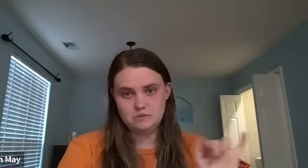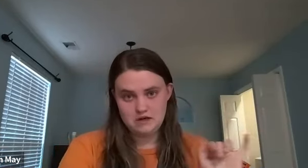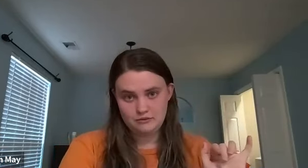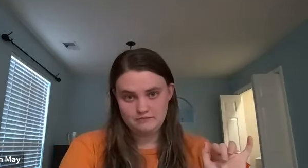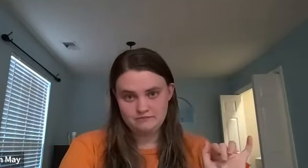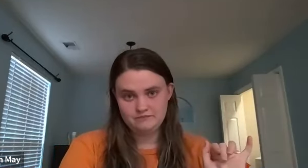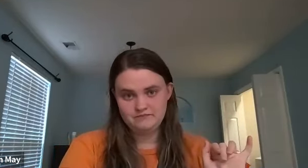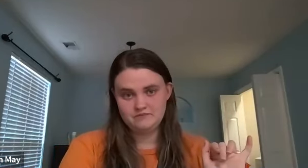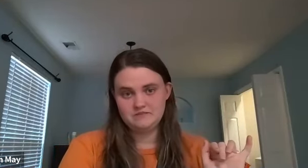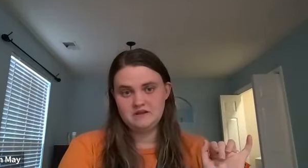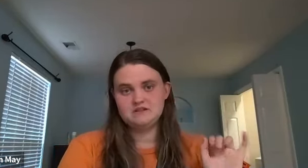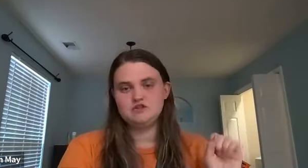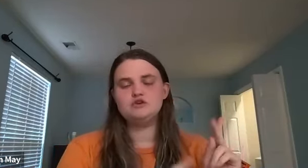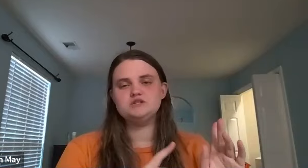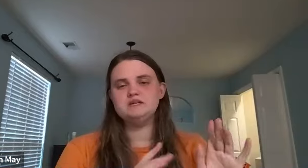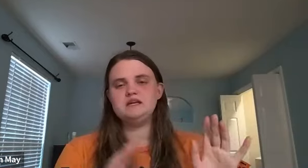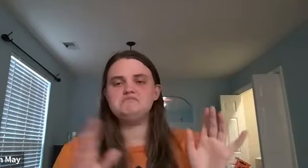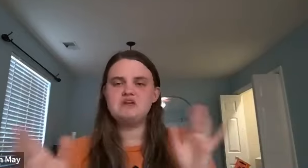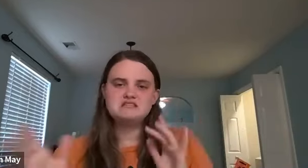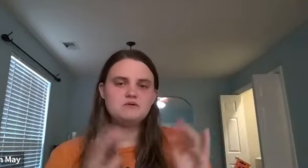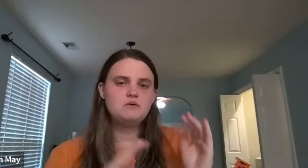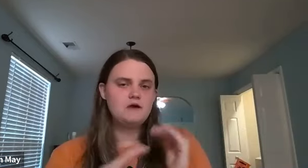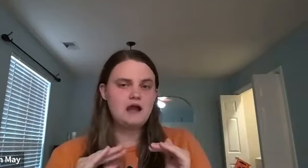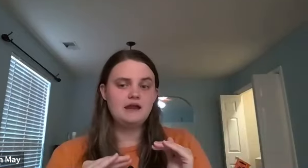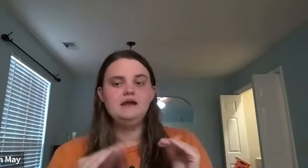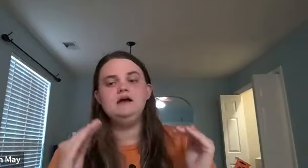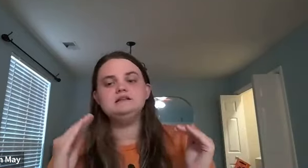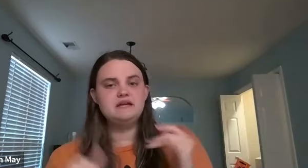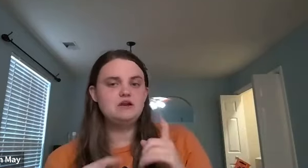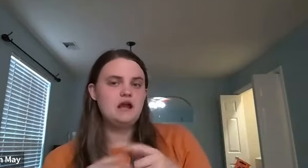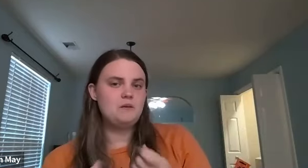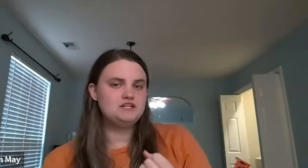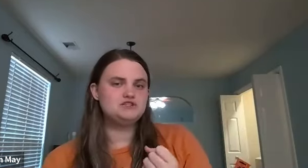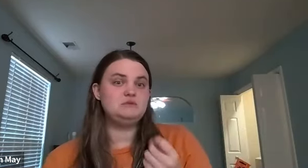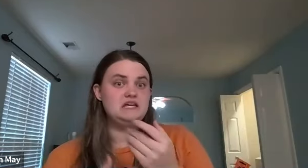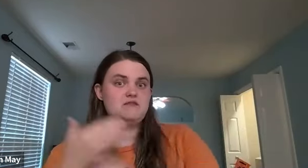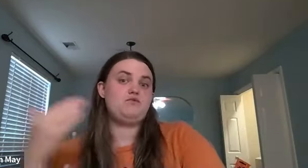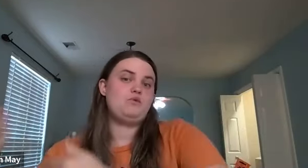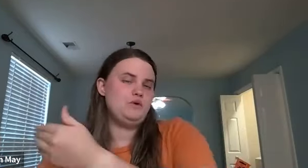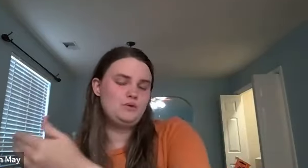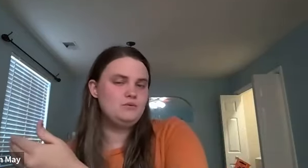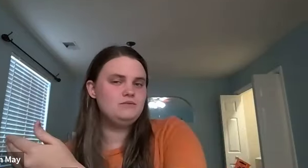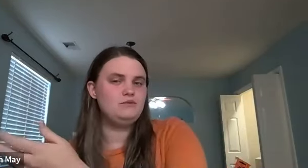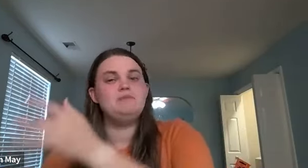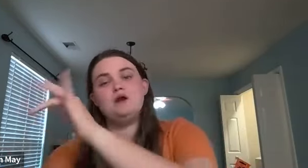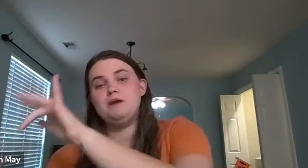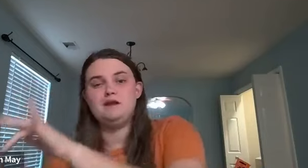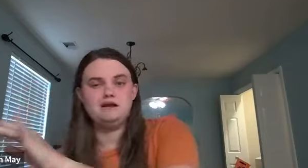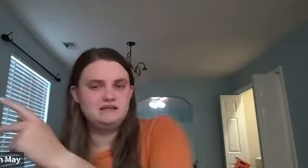well. So they'll just be, that's kind of where we're at. Depending on how much we get through, we may or may not get to